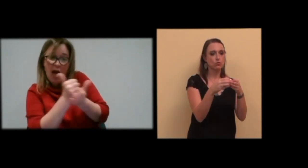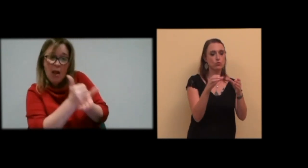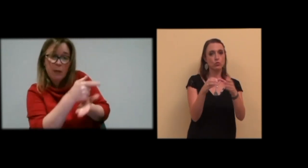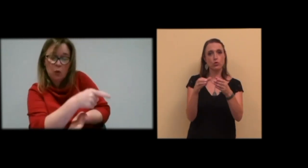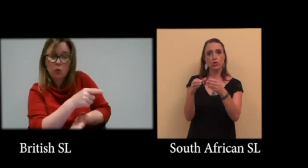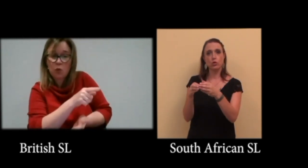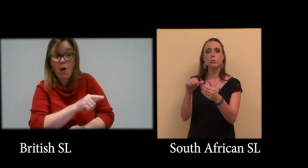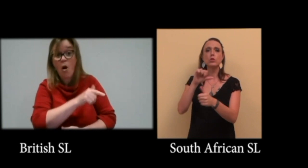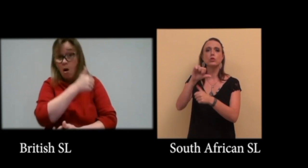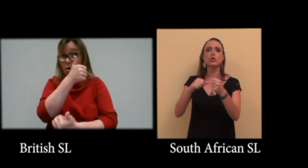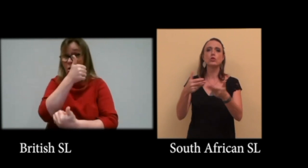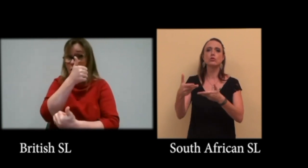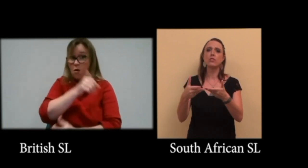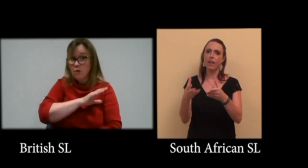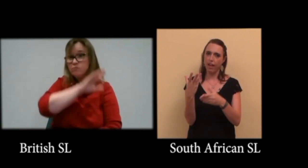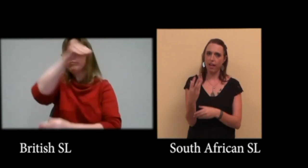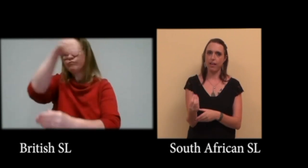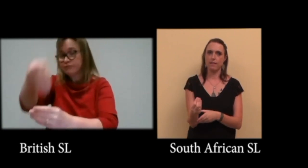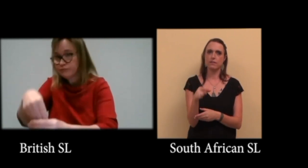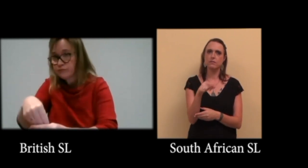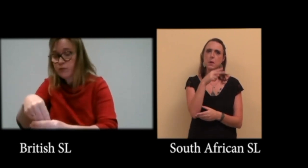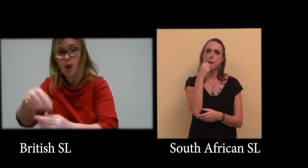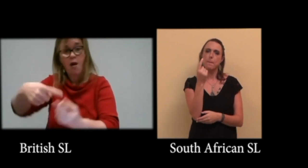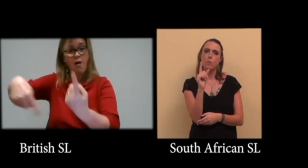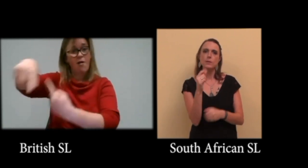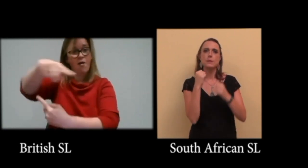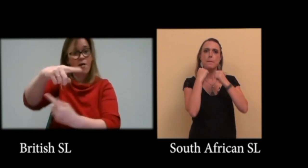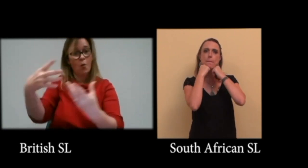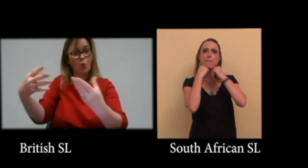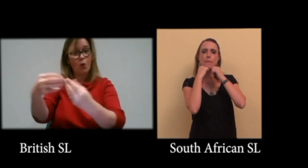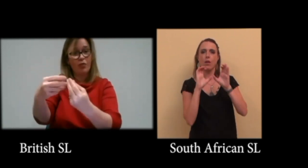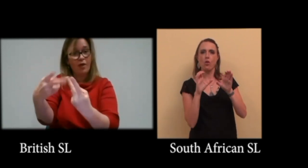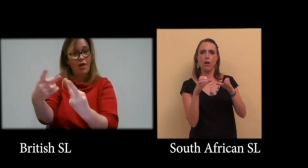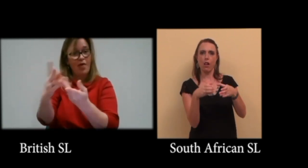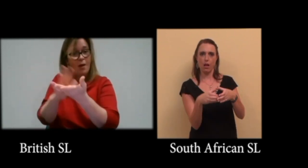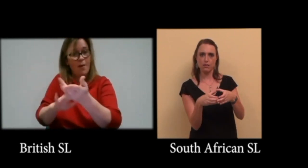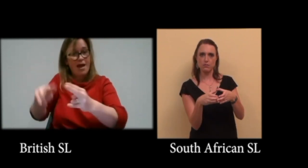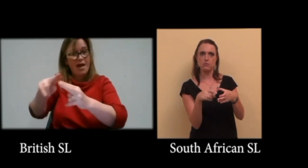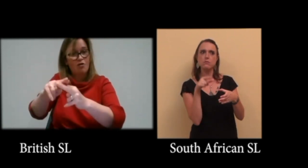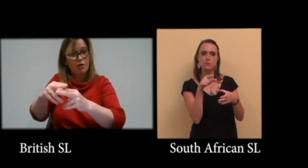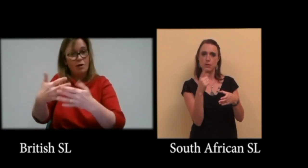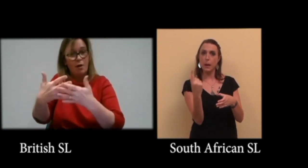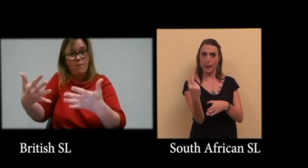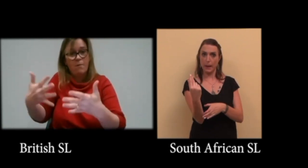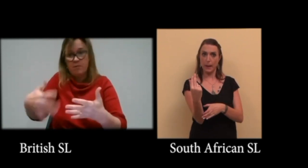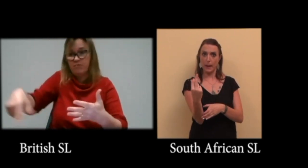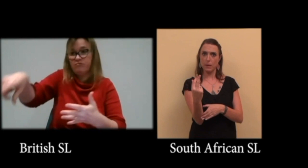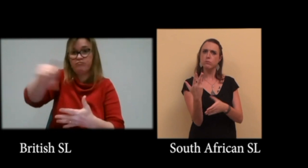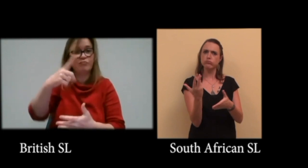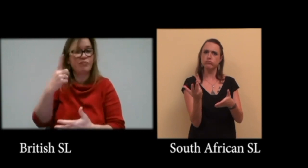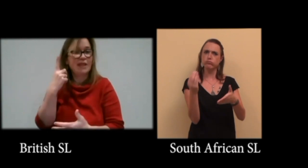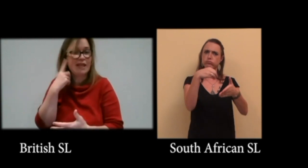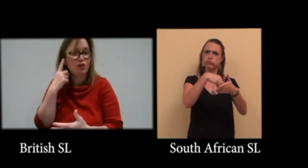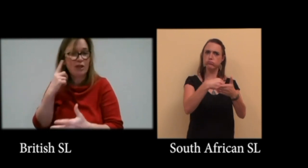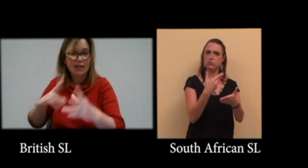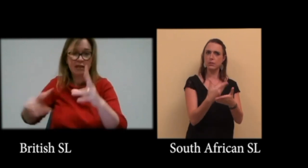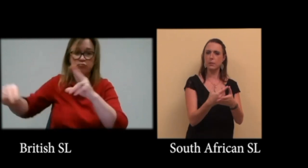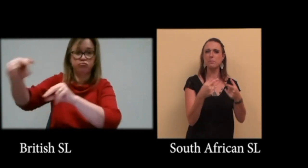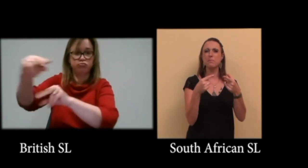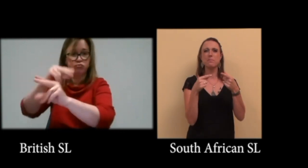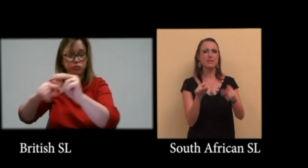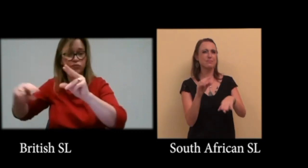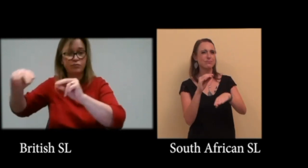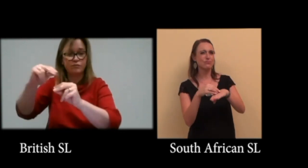There are different groups that social services run, which are called parenting classes, which a deaf couple